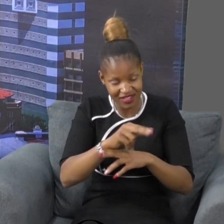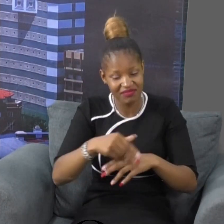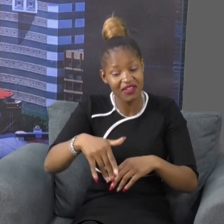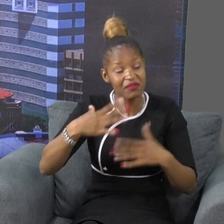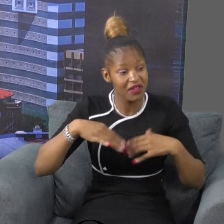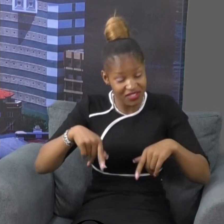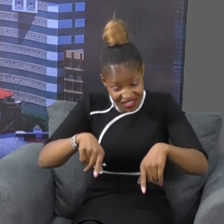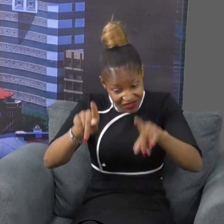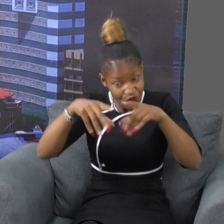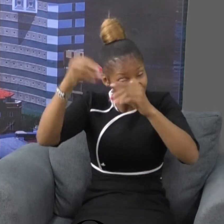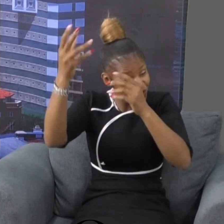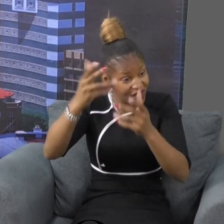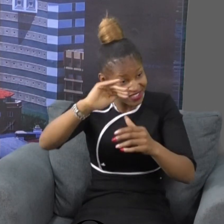taking them to the market, they use motorbikes